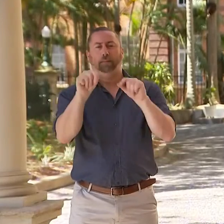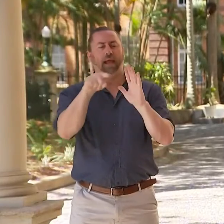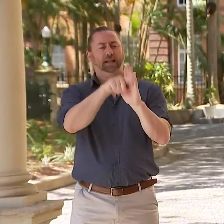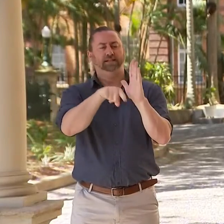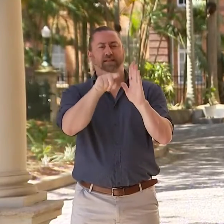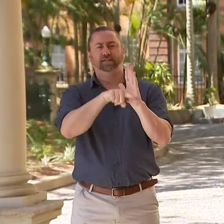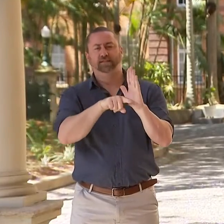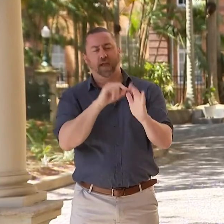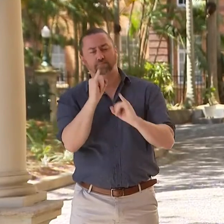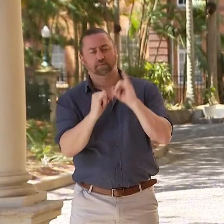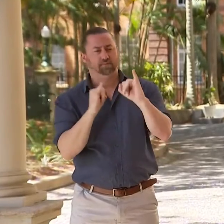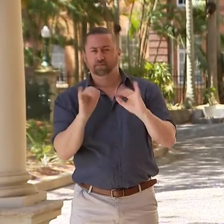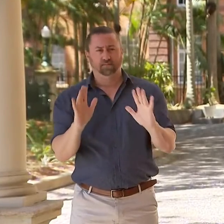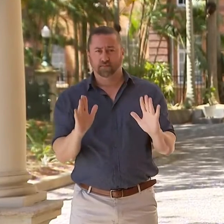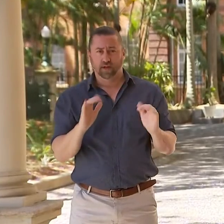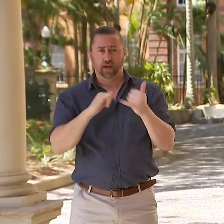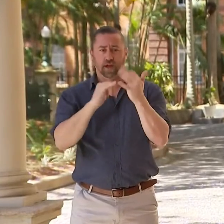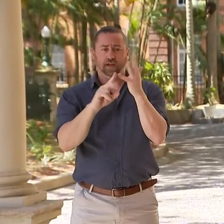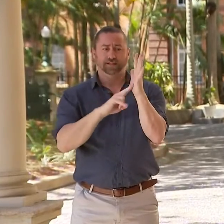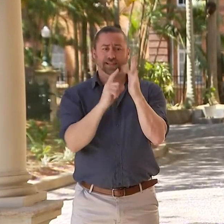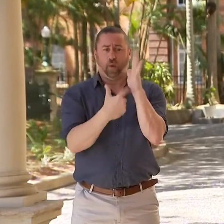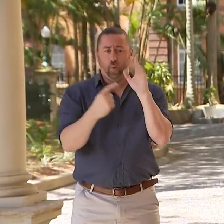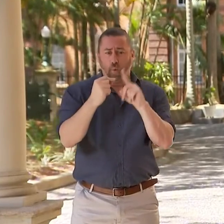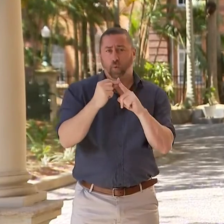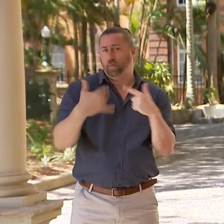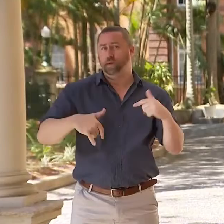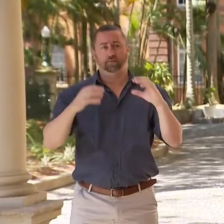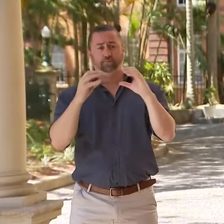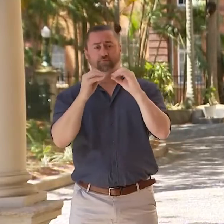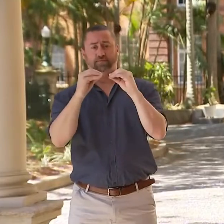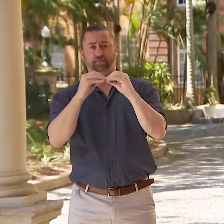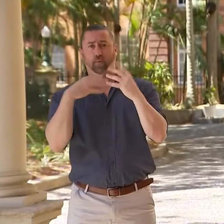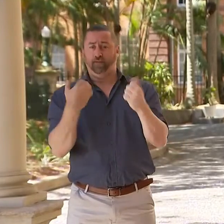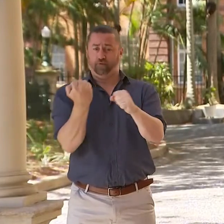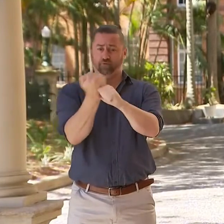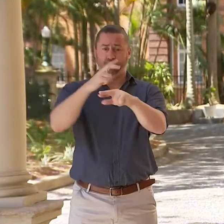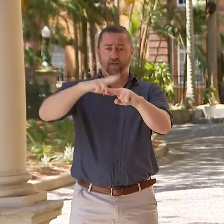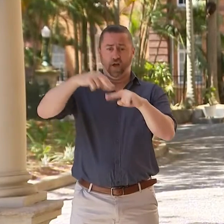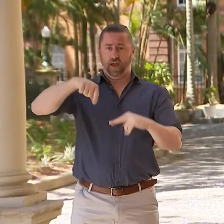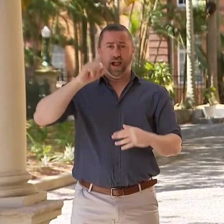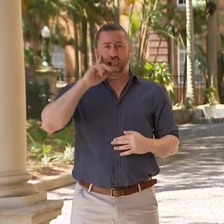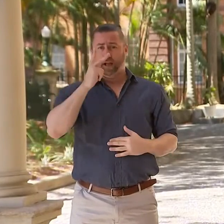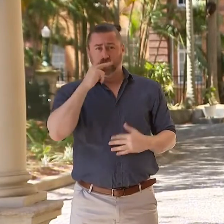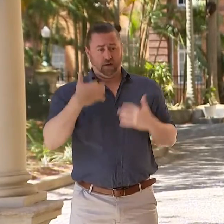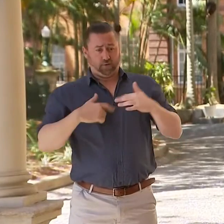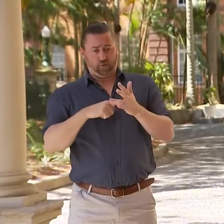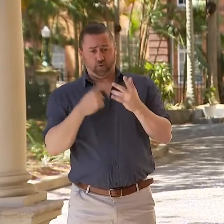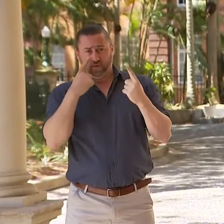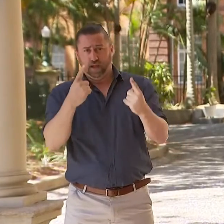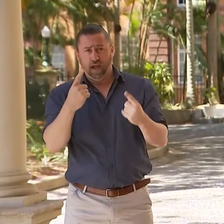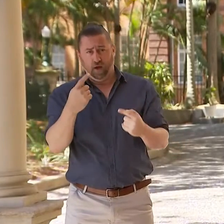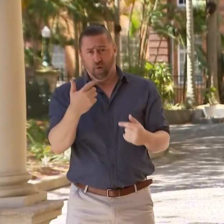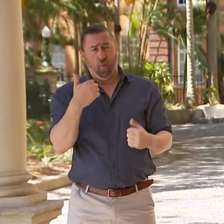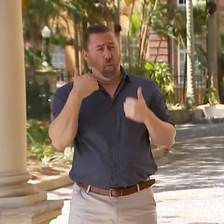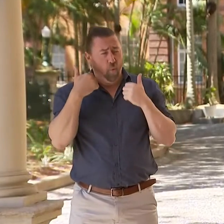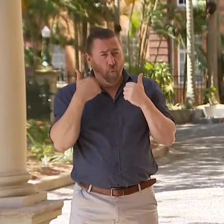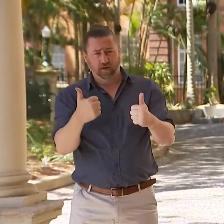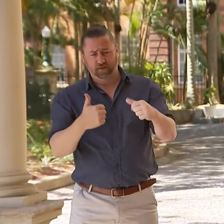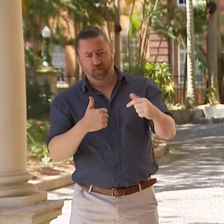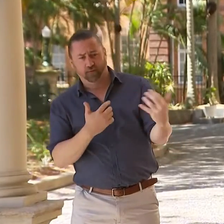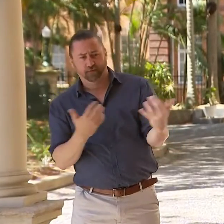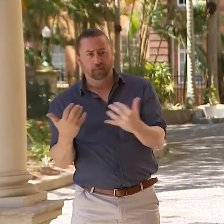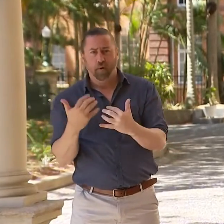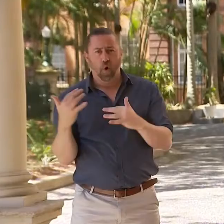that Brisbane, Suncorp Stadium hosted the grand final last night, we did a great job. It was a fantastic game. I think there's